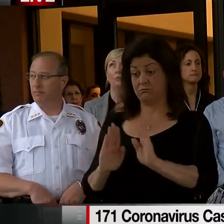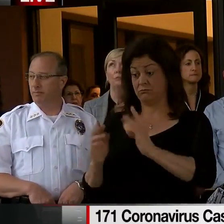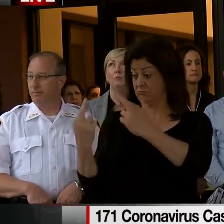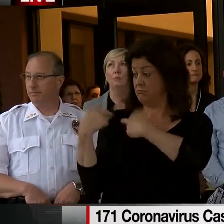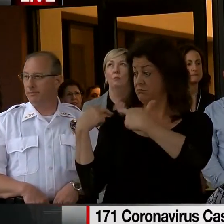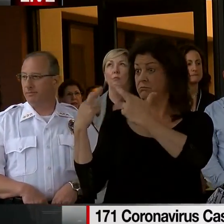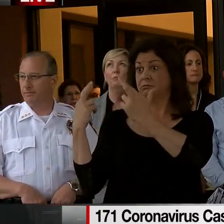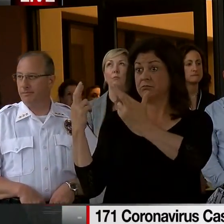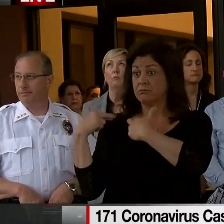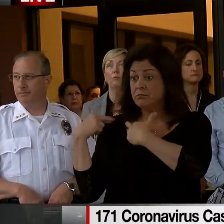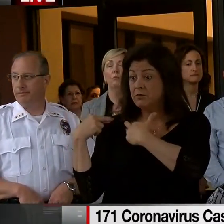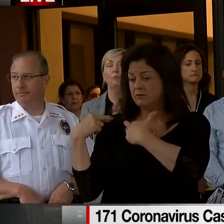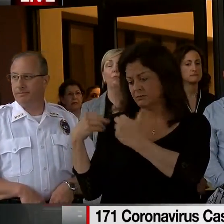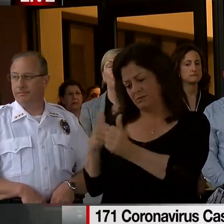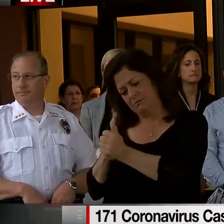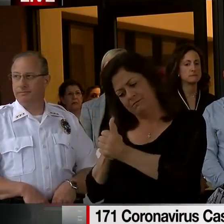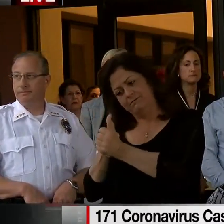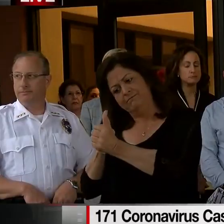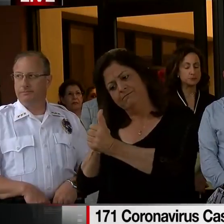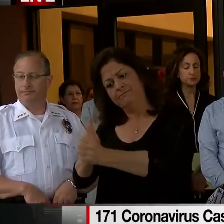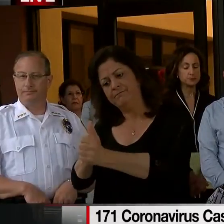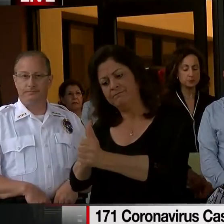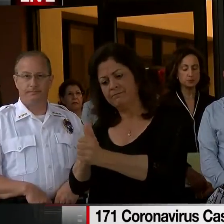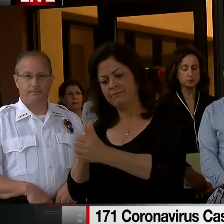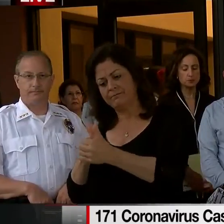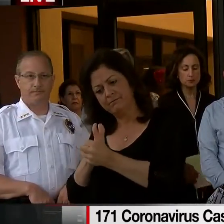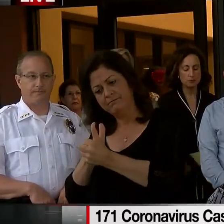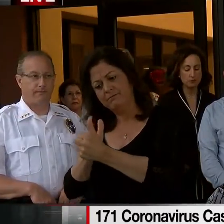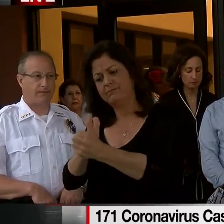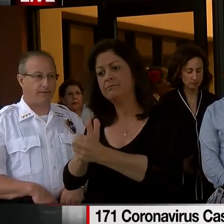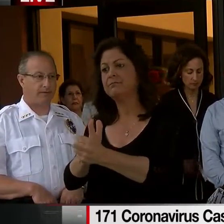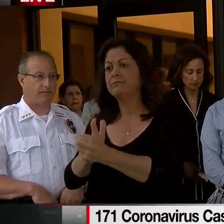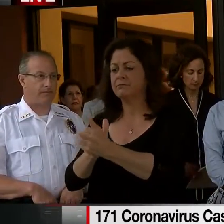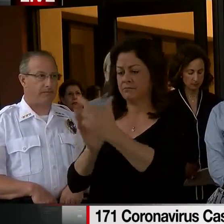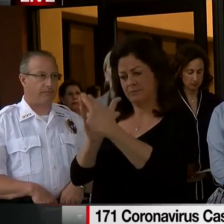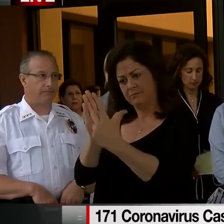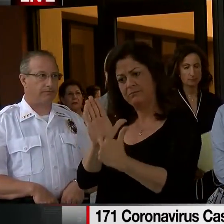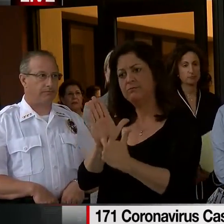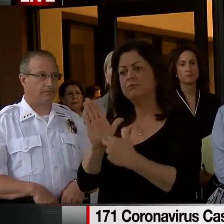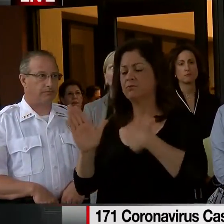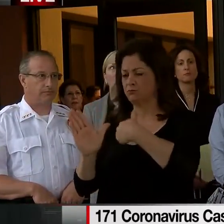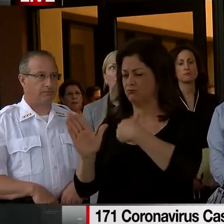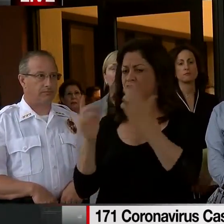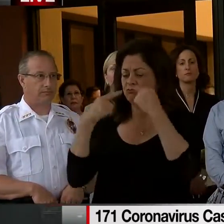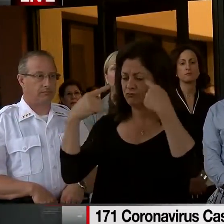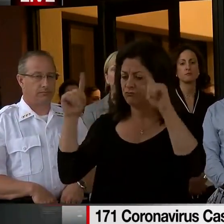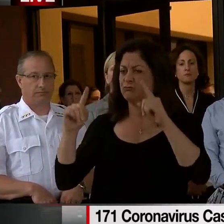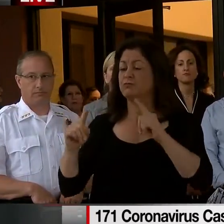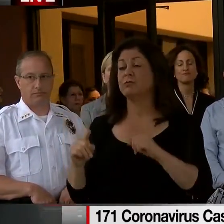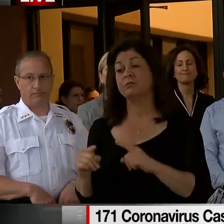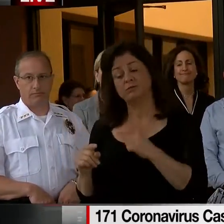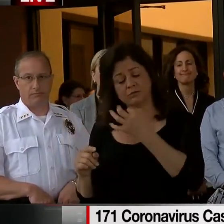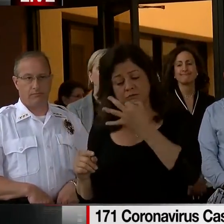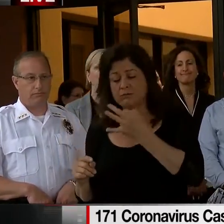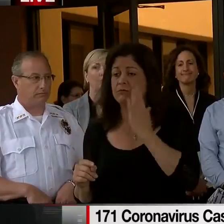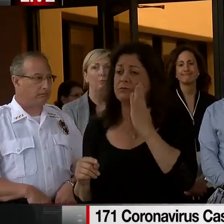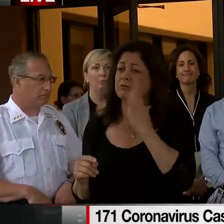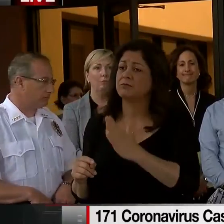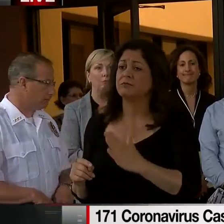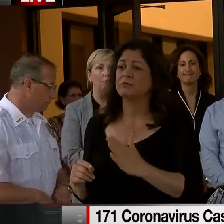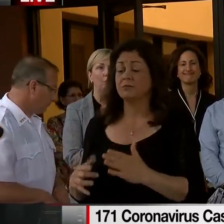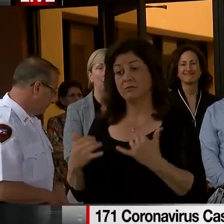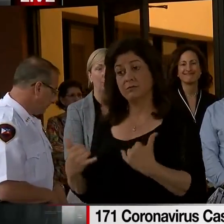professionals, we can get through this as soon as possible. That said, I have about 5 or 10 minutes where I can answer some questions. Then we have